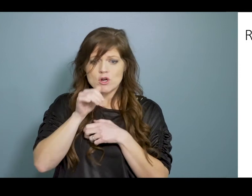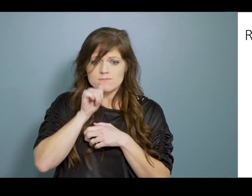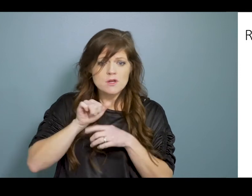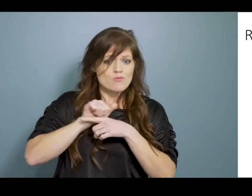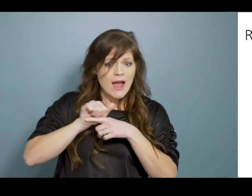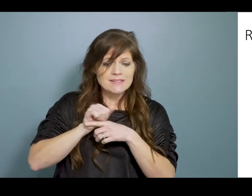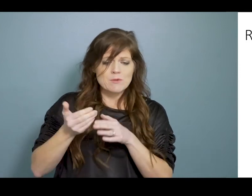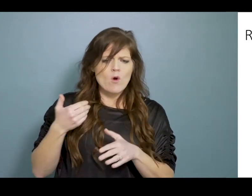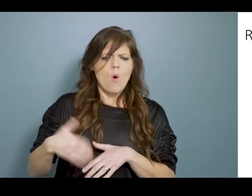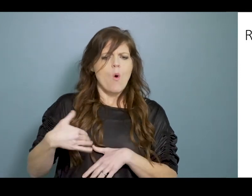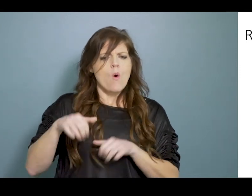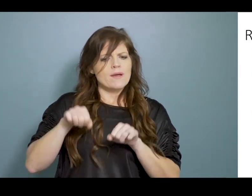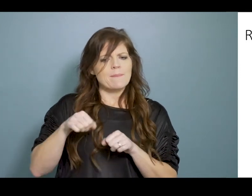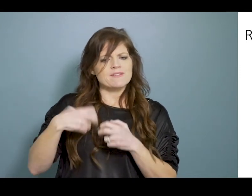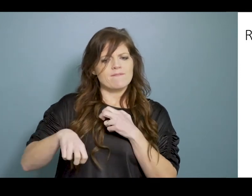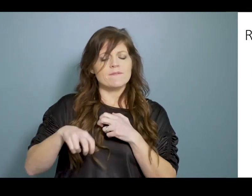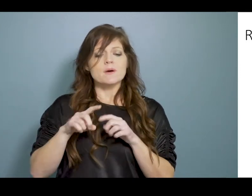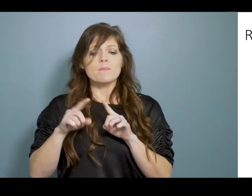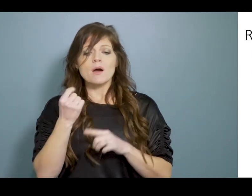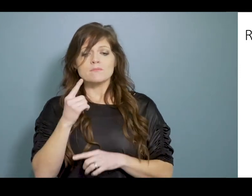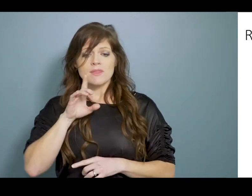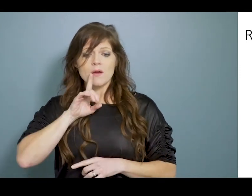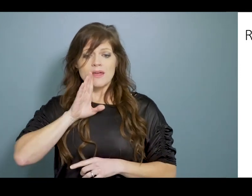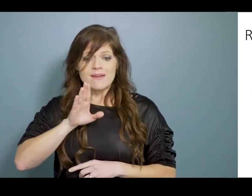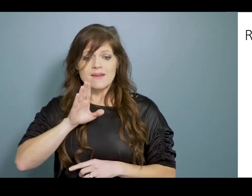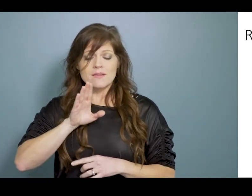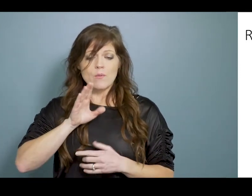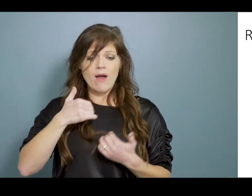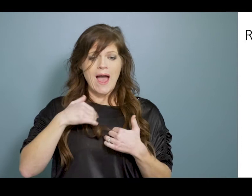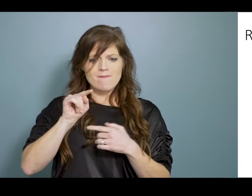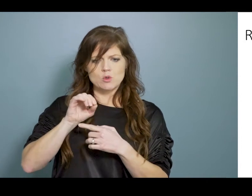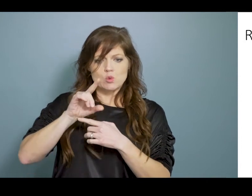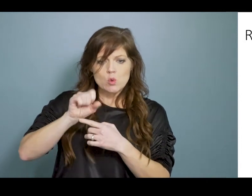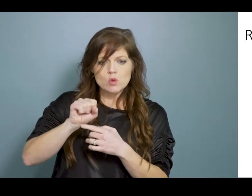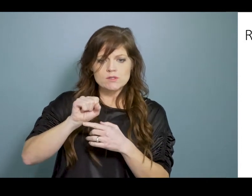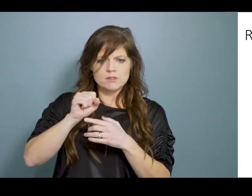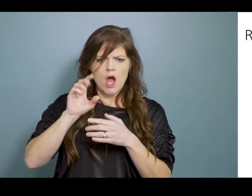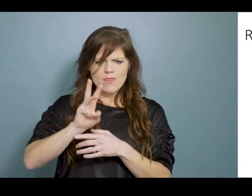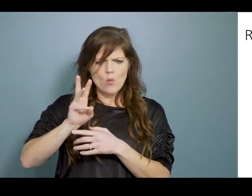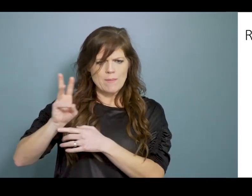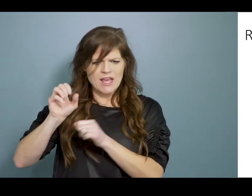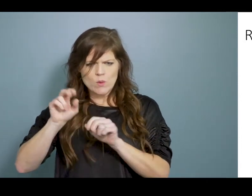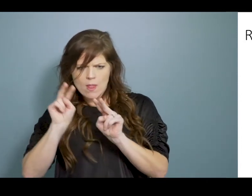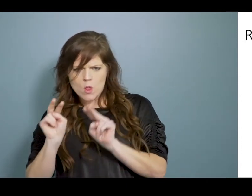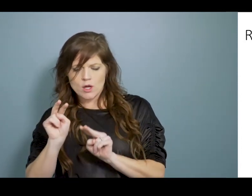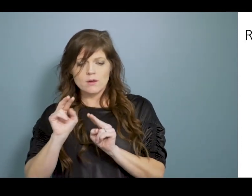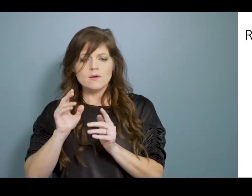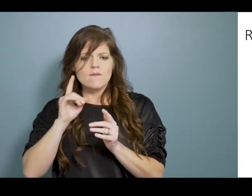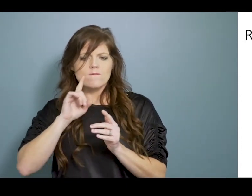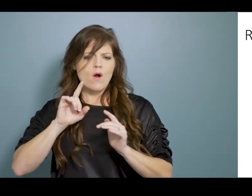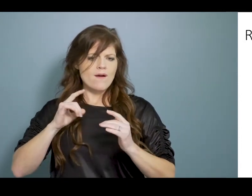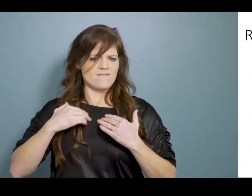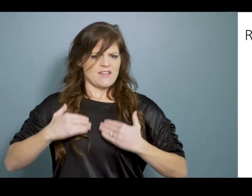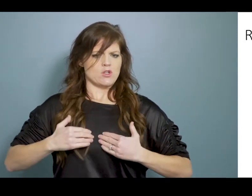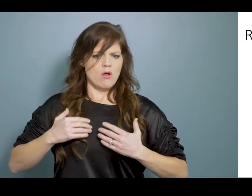sleep tools and resources if that's something that's challenging, physical activity, and then a